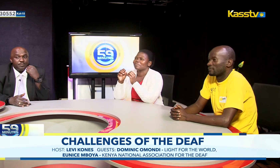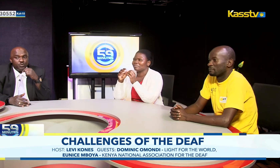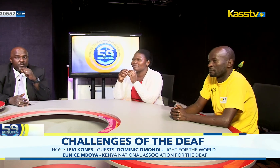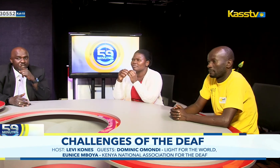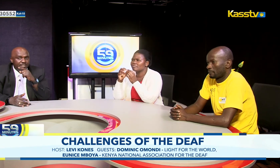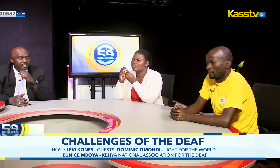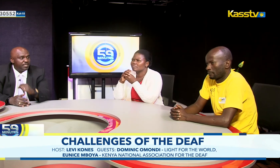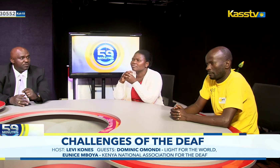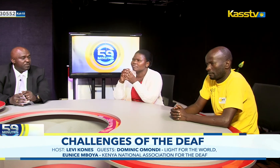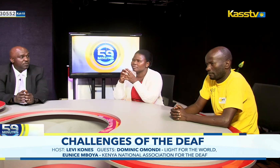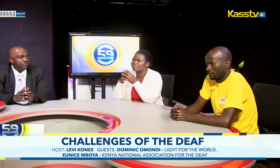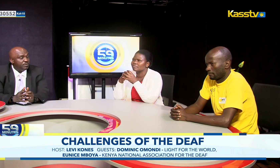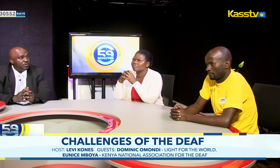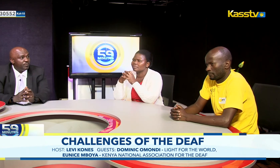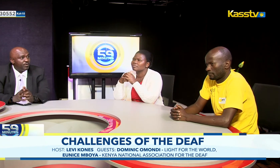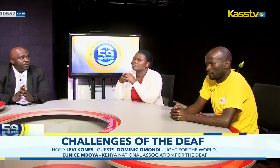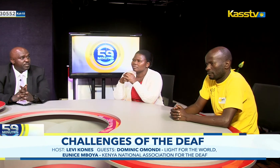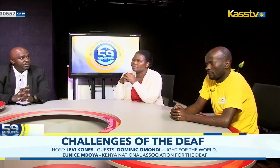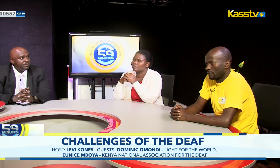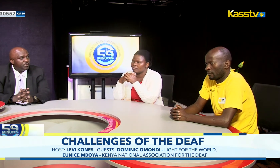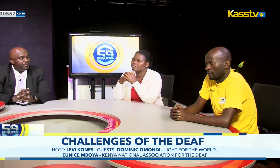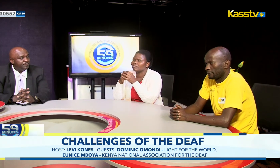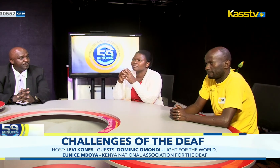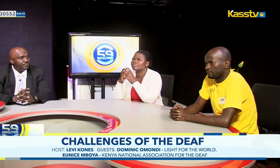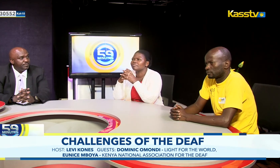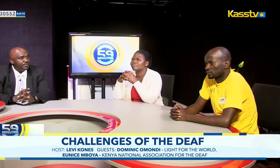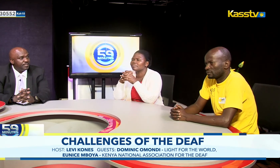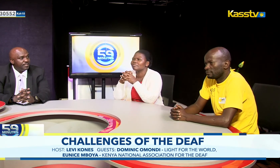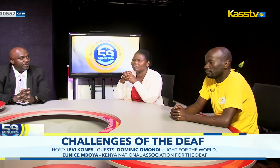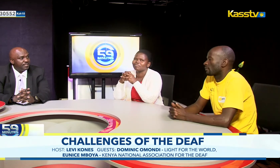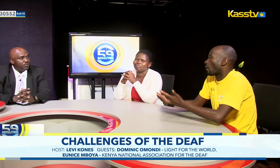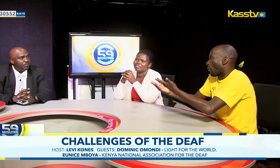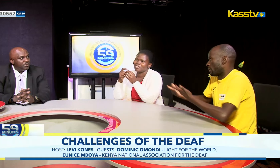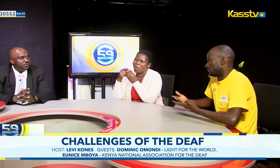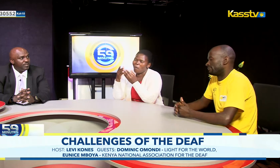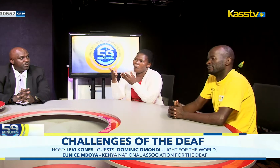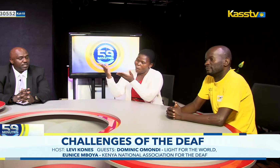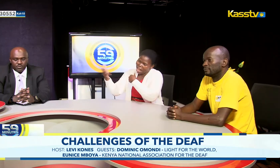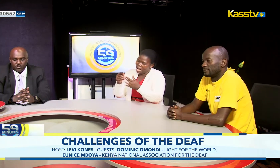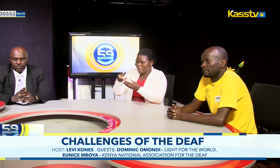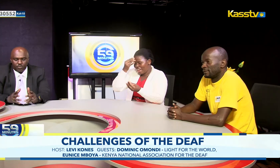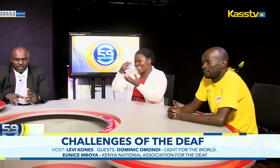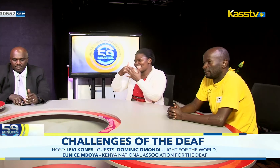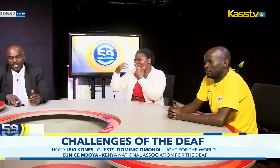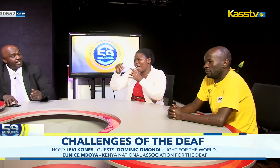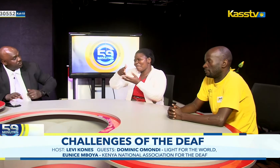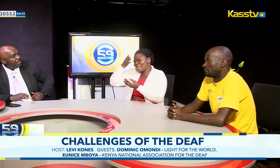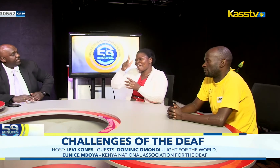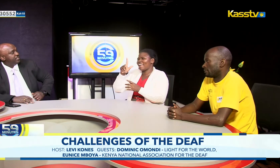sure you've enlightened the minds of many of our viewers this morning. And God bless you as you do your work and as you help others to be